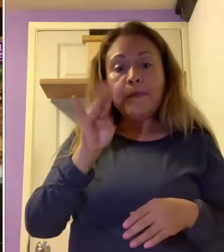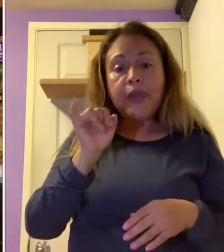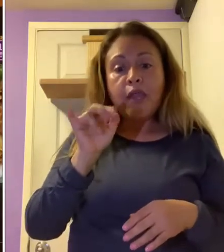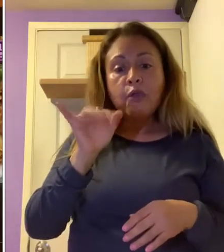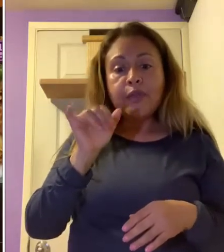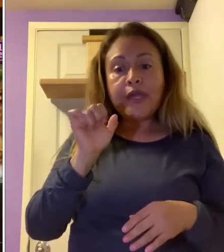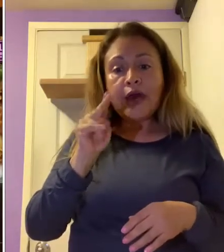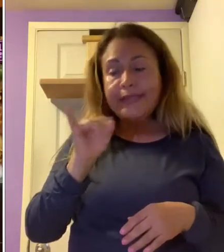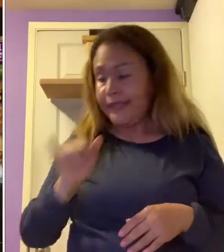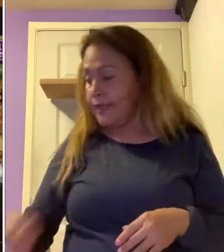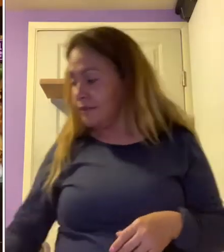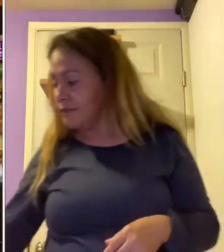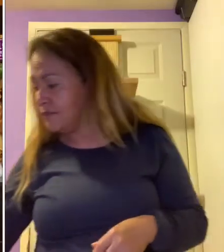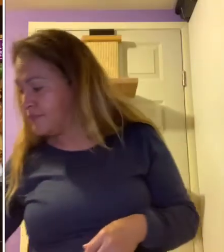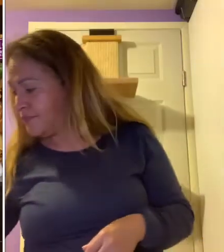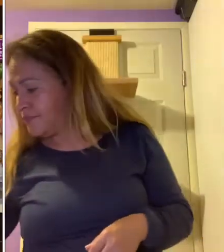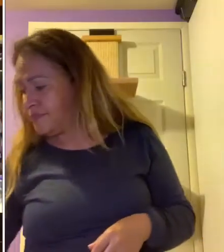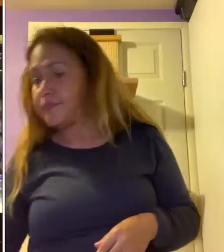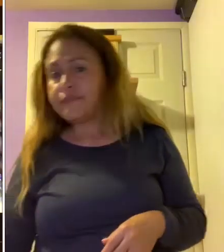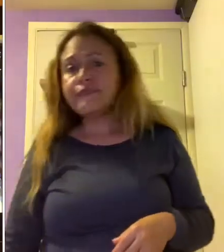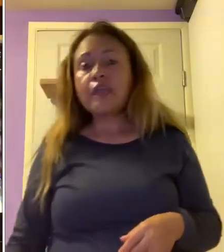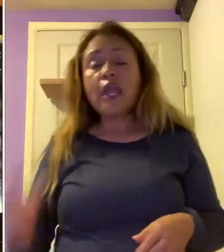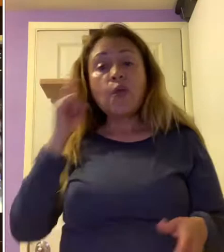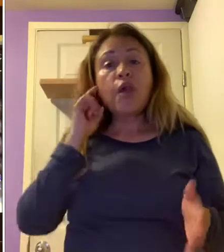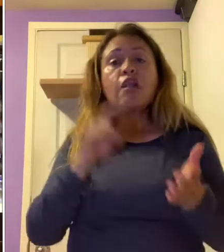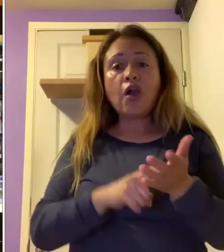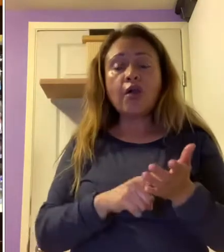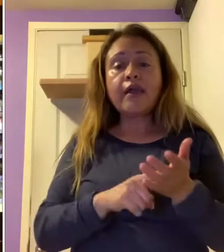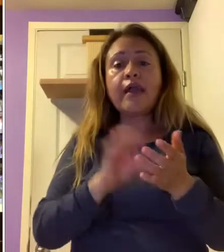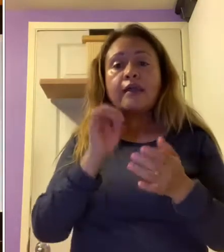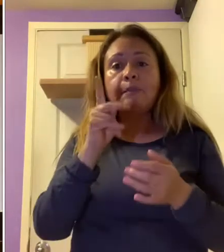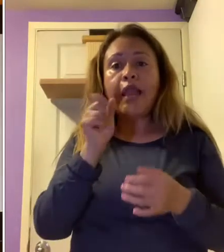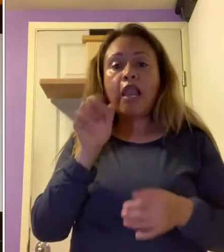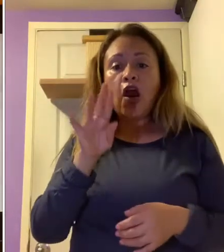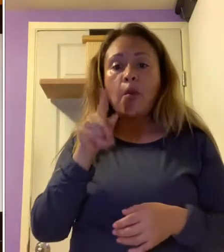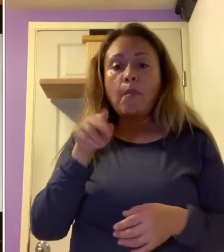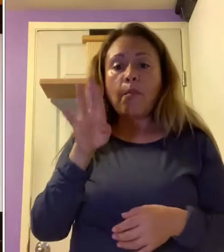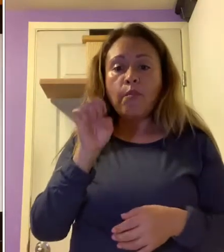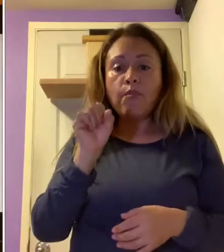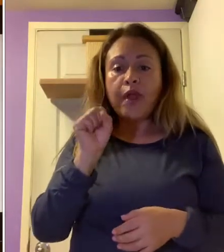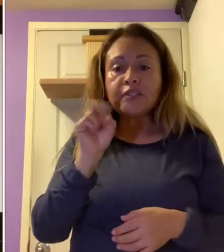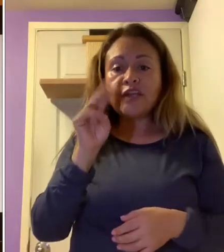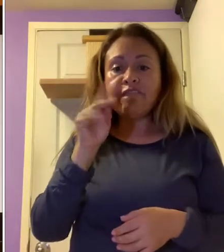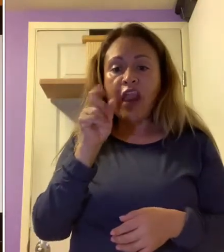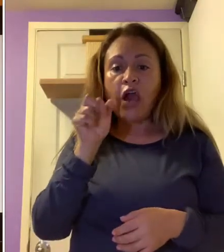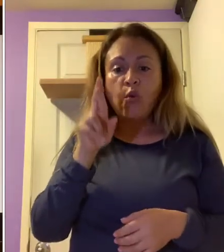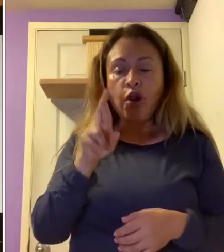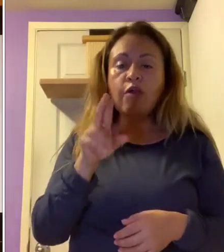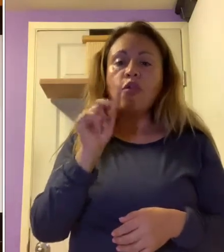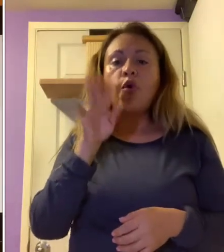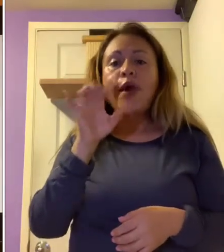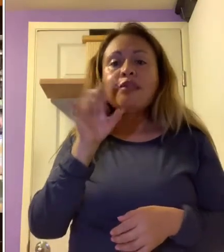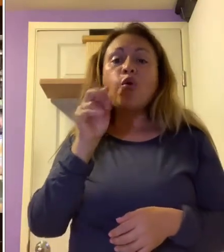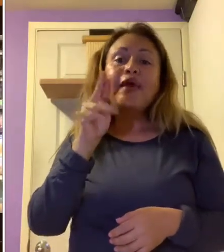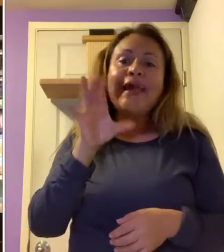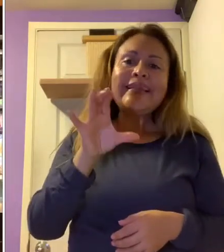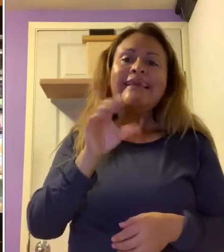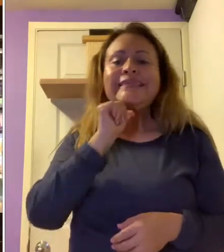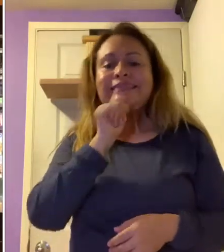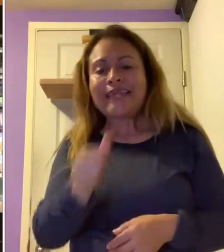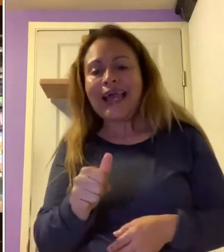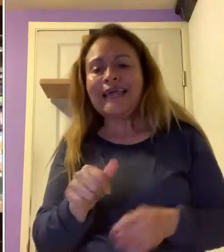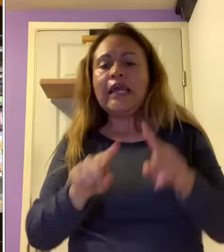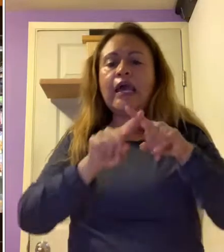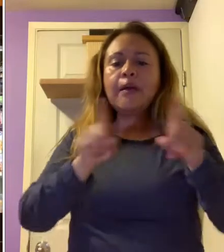biryani has ridiculous ingredients. We look at this here, expeller pressed sunflower oil. I wish the rice was organic, but it's